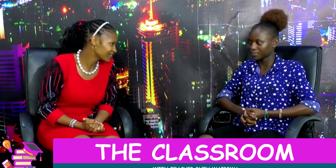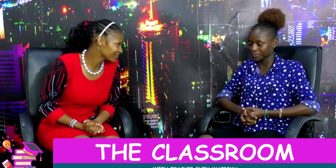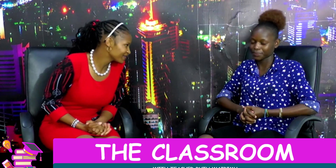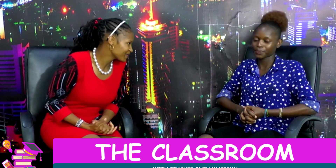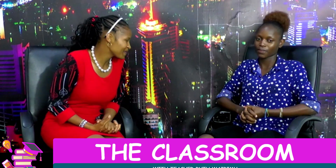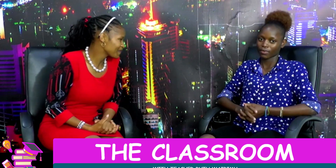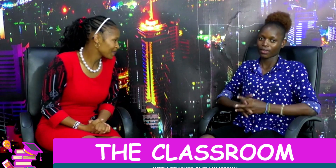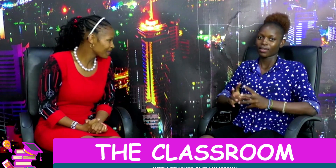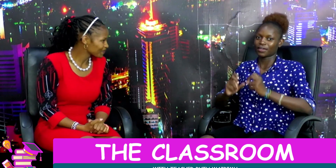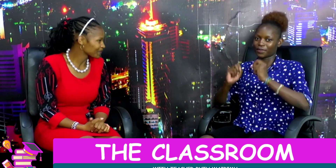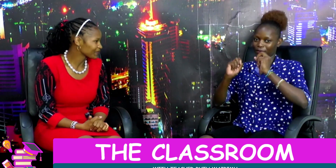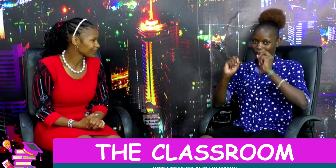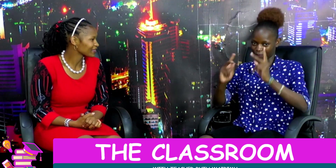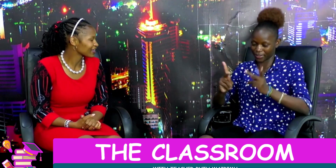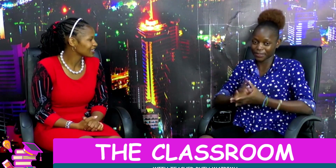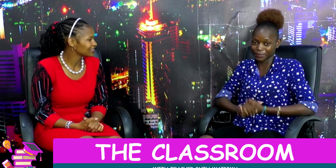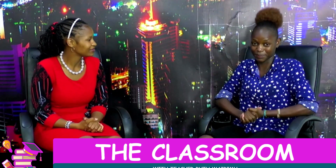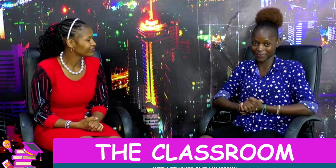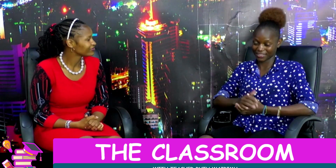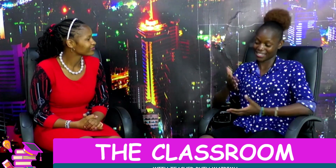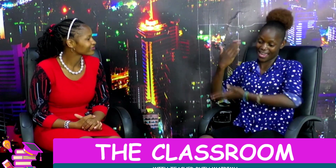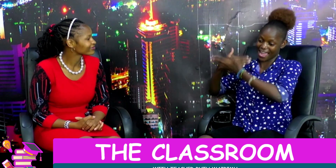and I'll allow our guest to tell us more about all that.